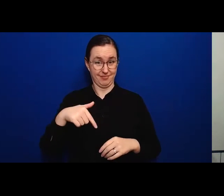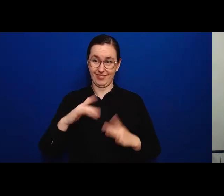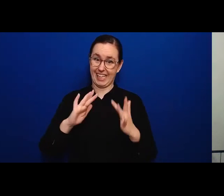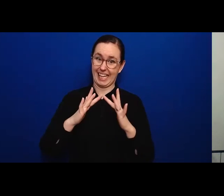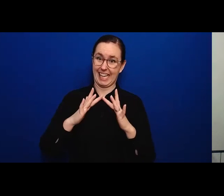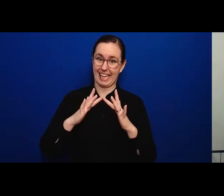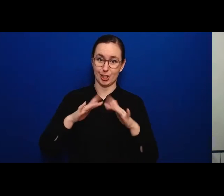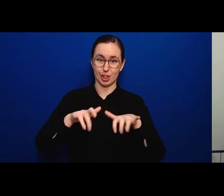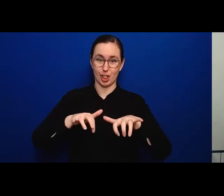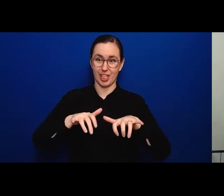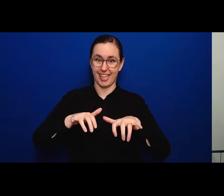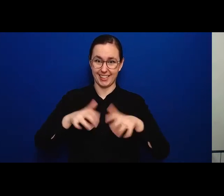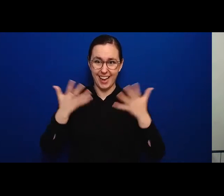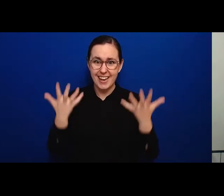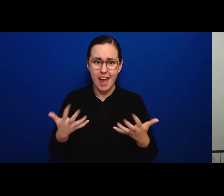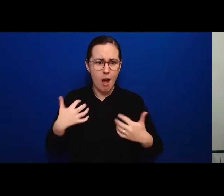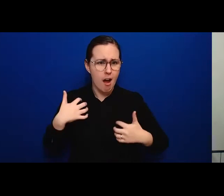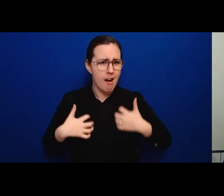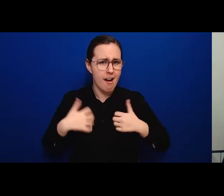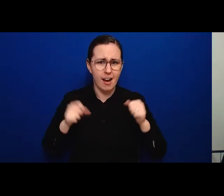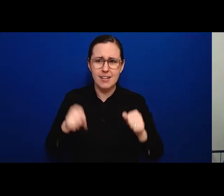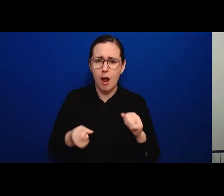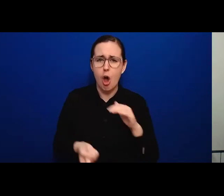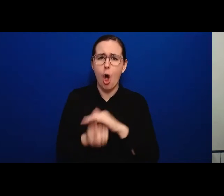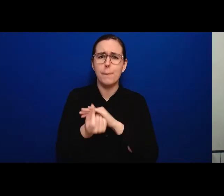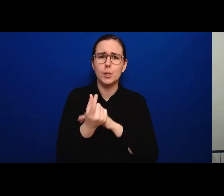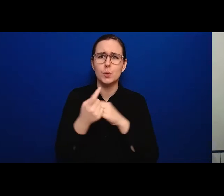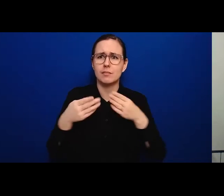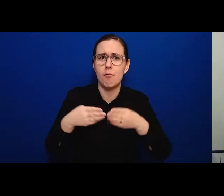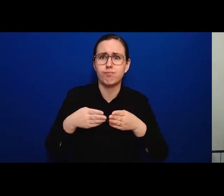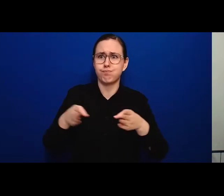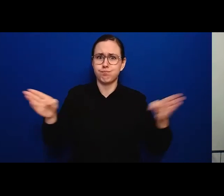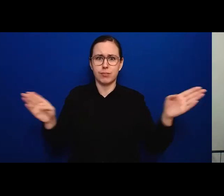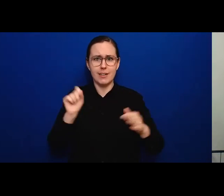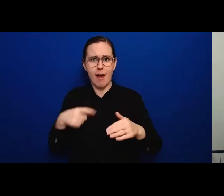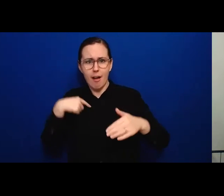It might vary person per person. The way we train, it